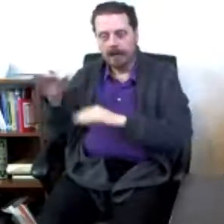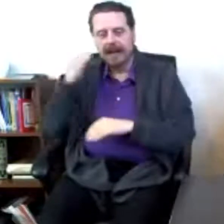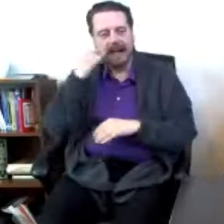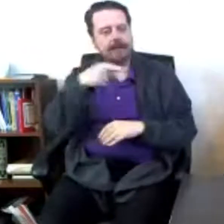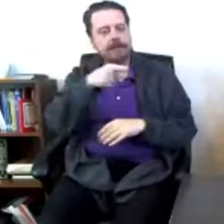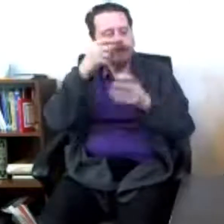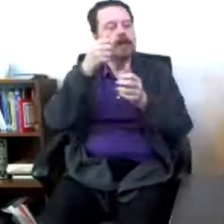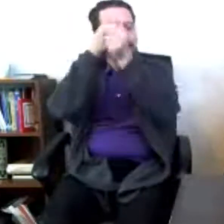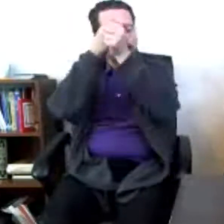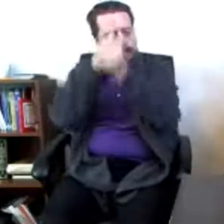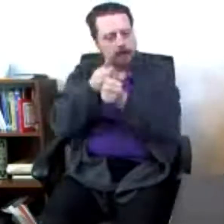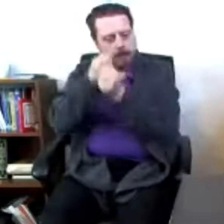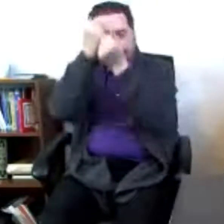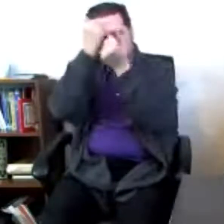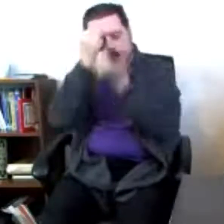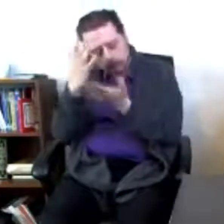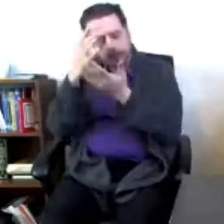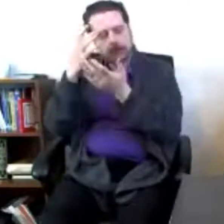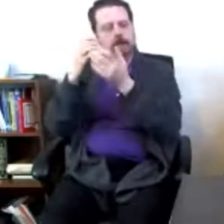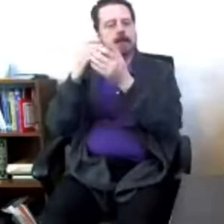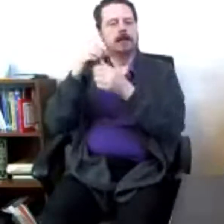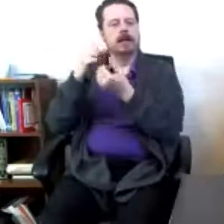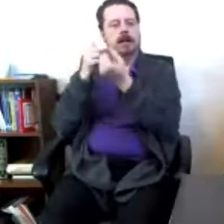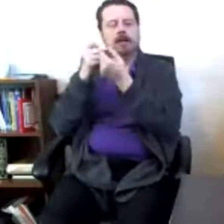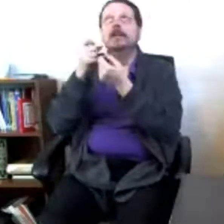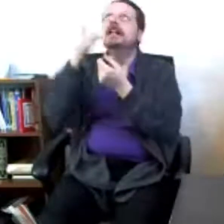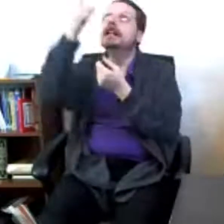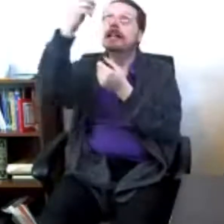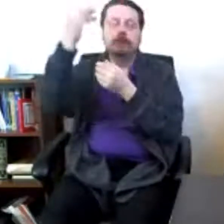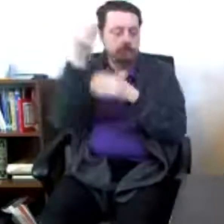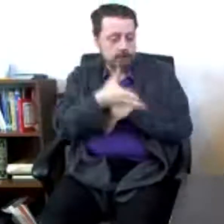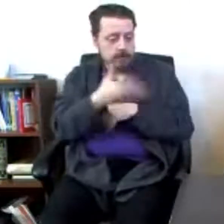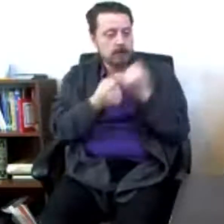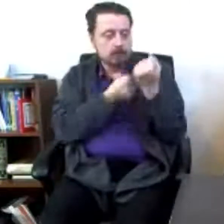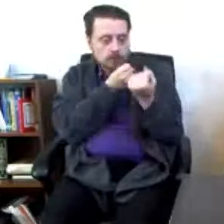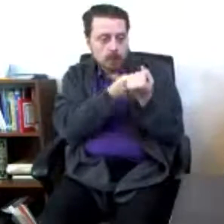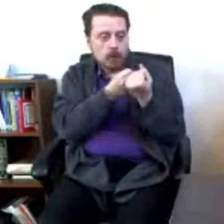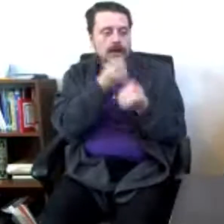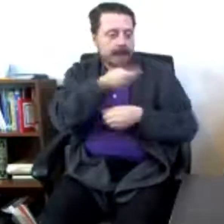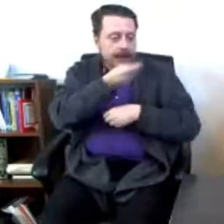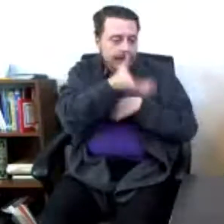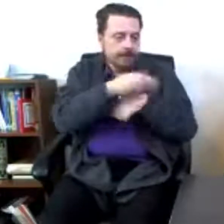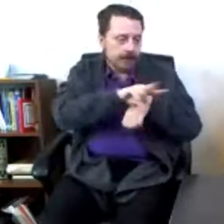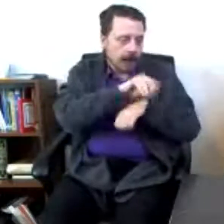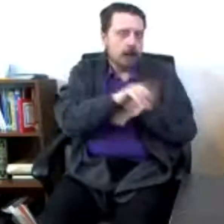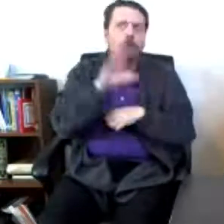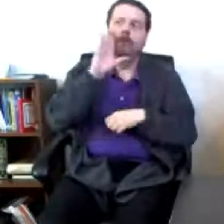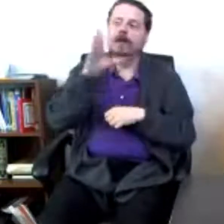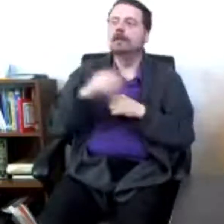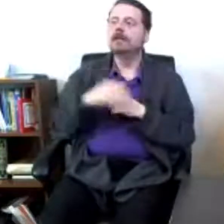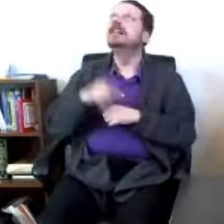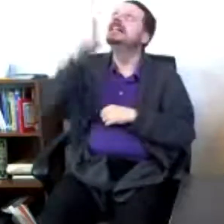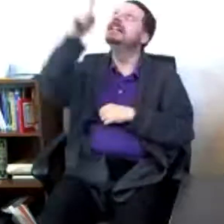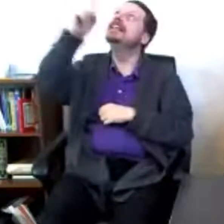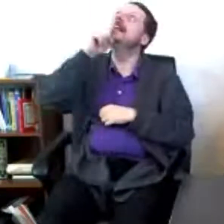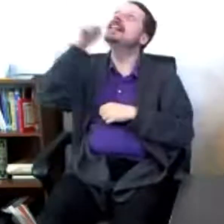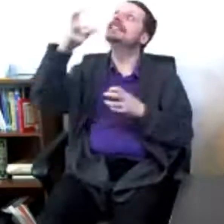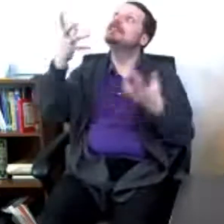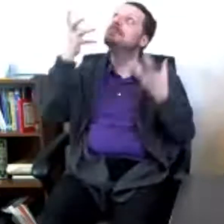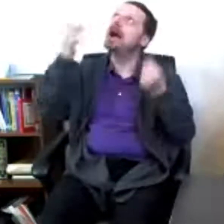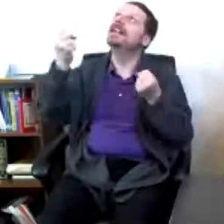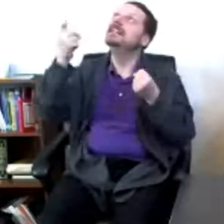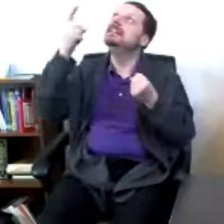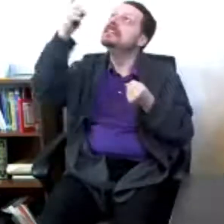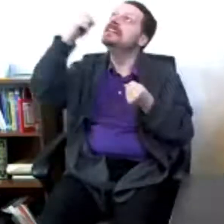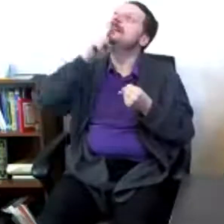and commitment and submission, he will support them and guide them further. And then it says, and he is the mighty and